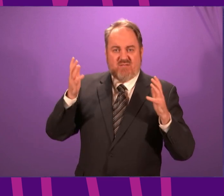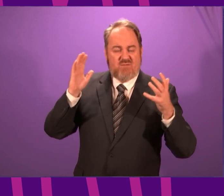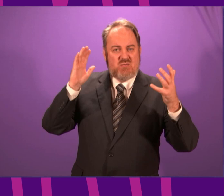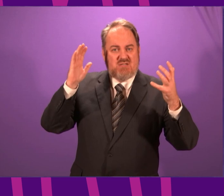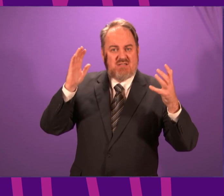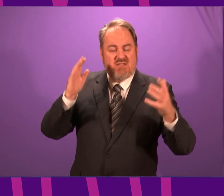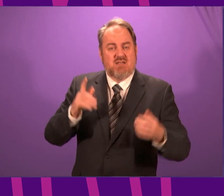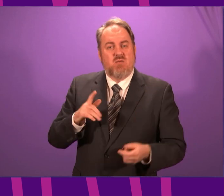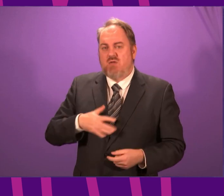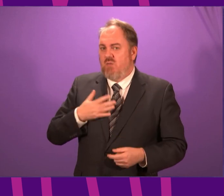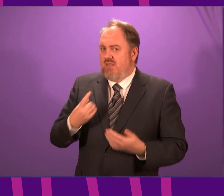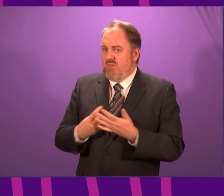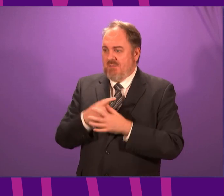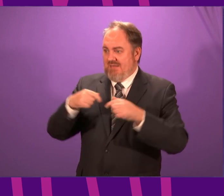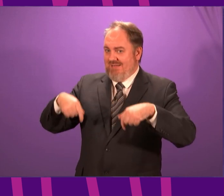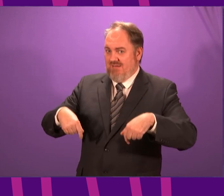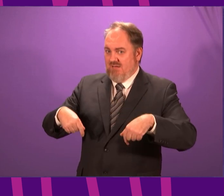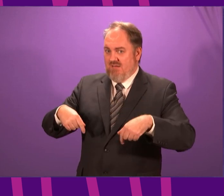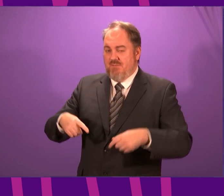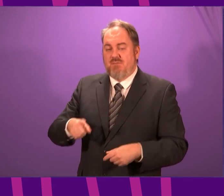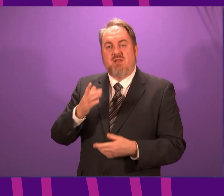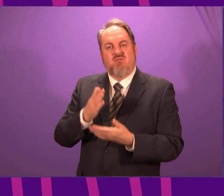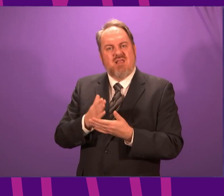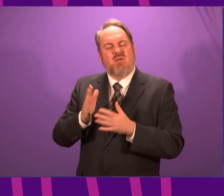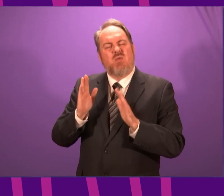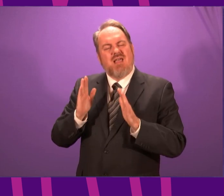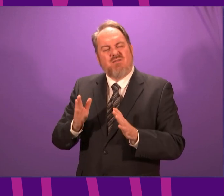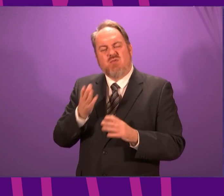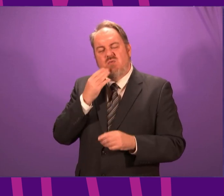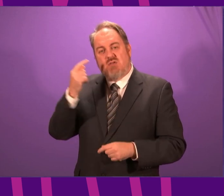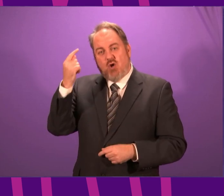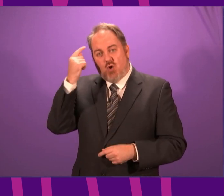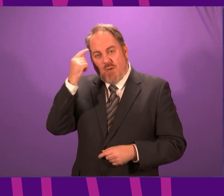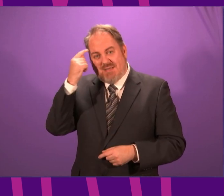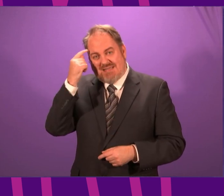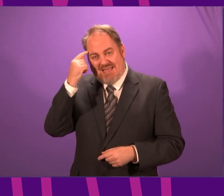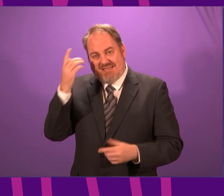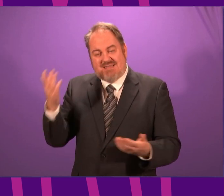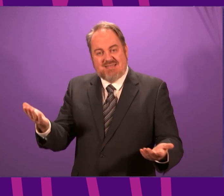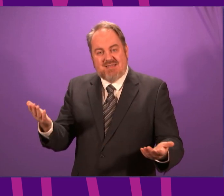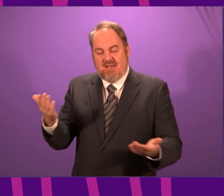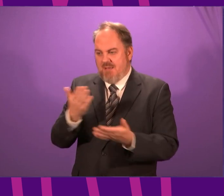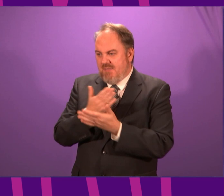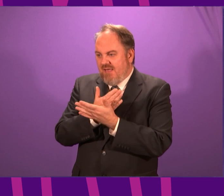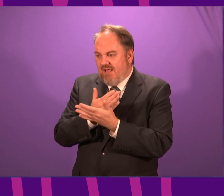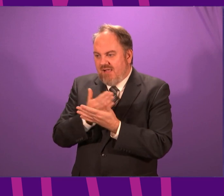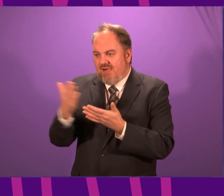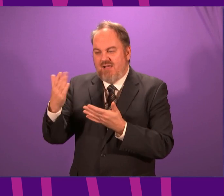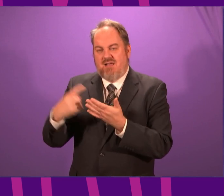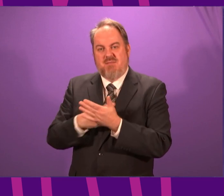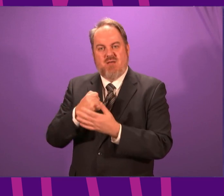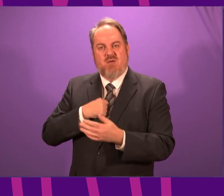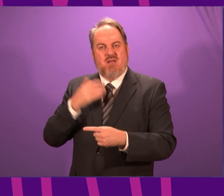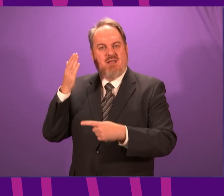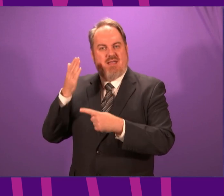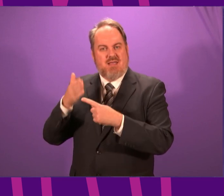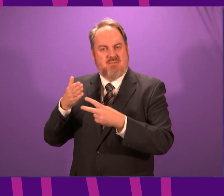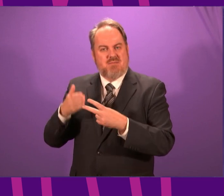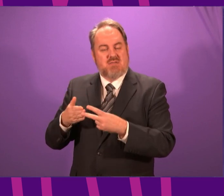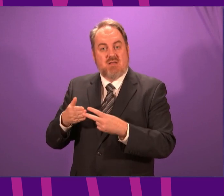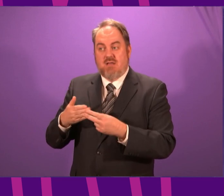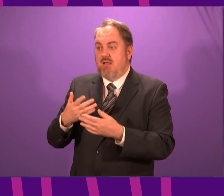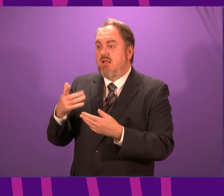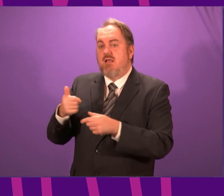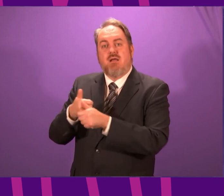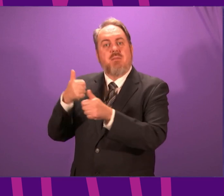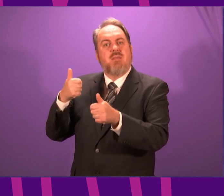ask, we have to have clarity and common sense. Like others, I've also been contacted by bingo